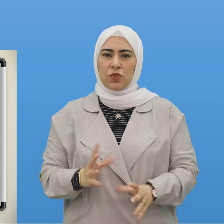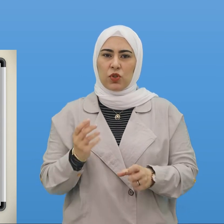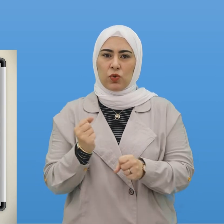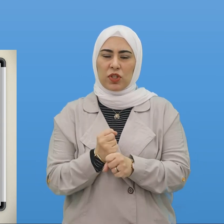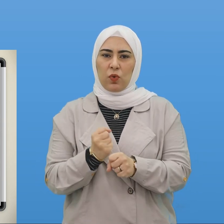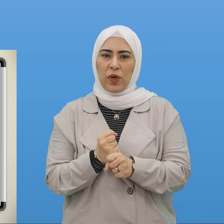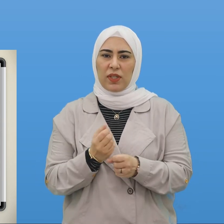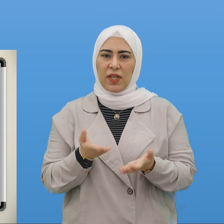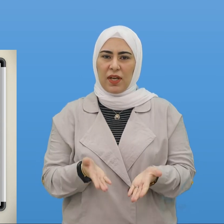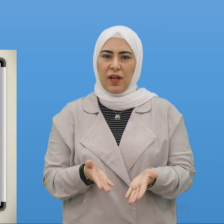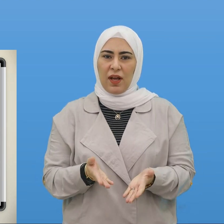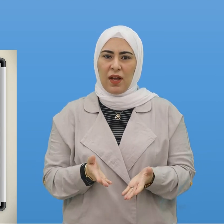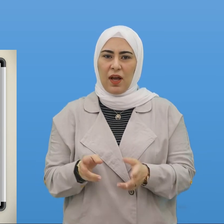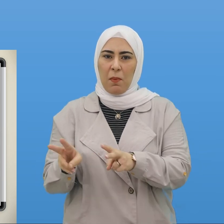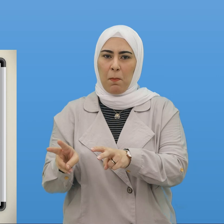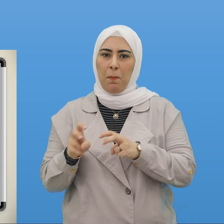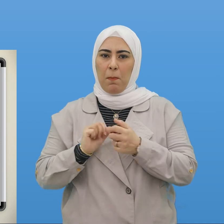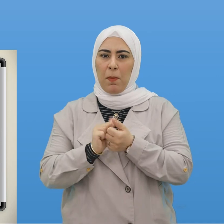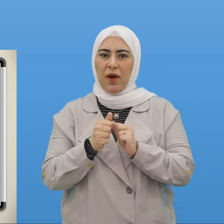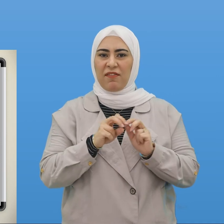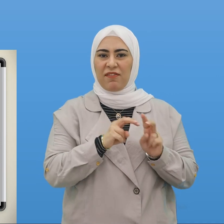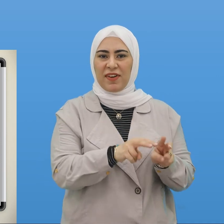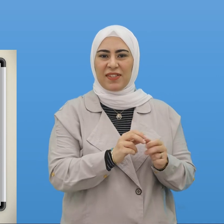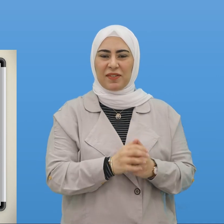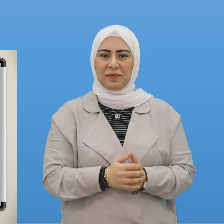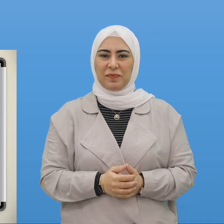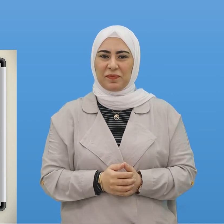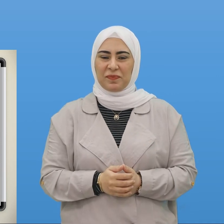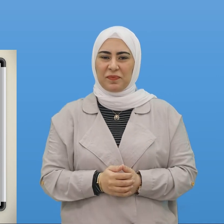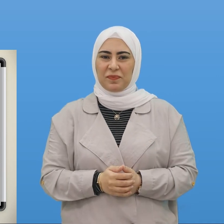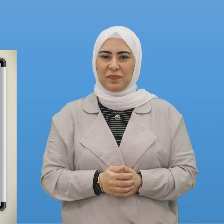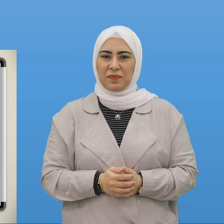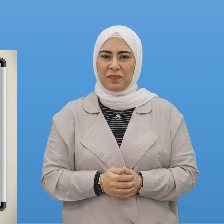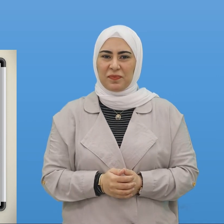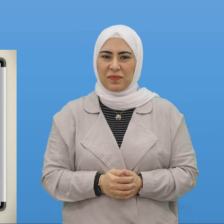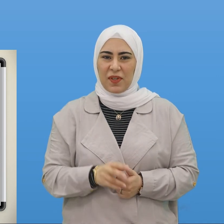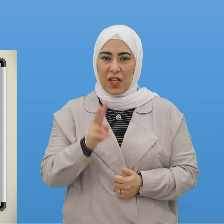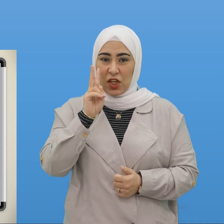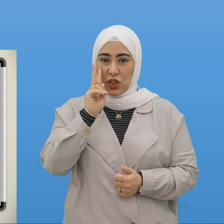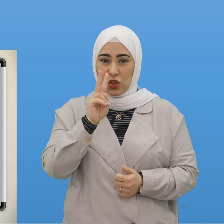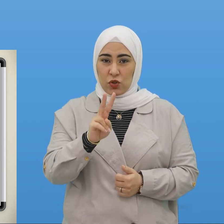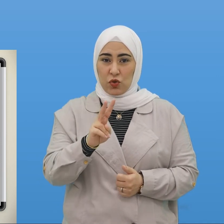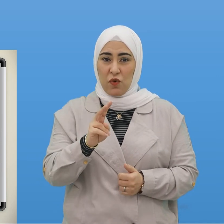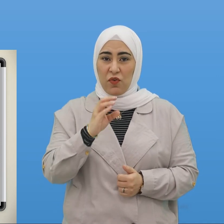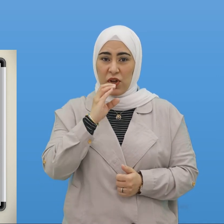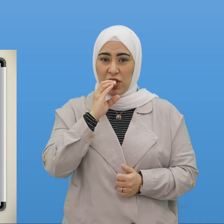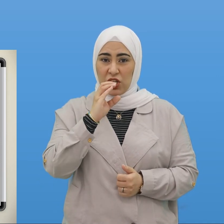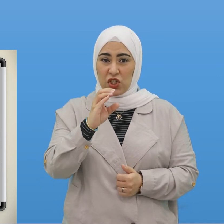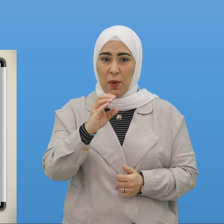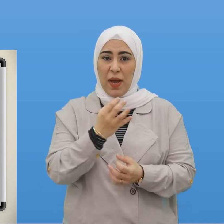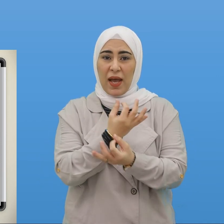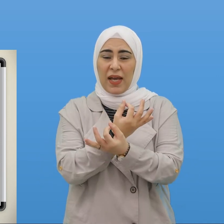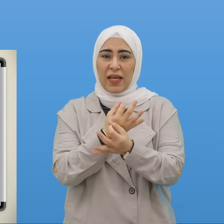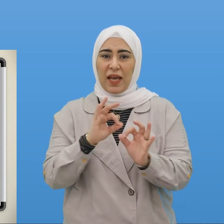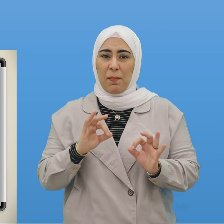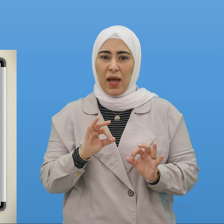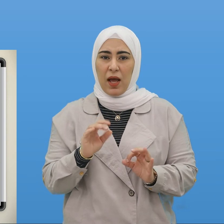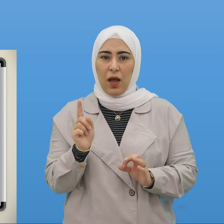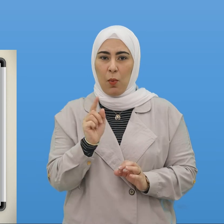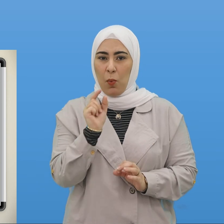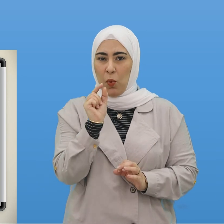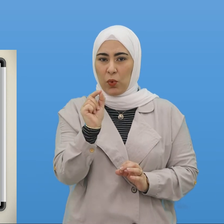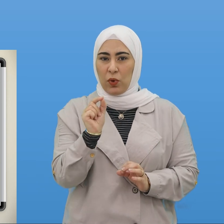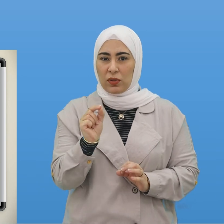proof for their actions, and I switched the sentence. Take a look at the whole paragraph now, together, not